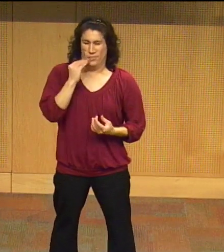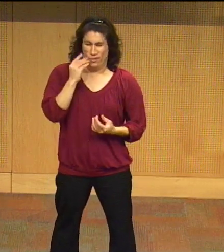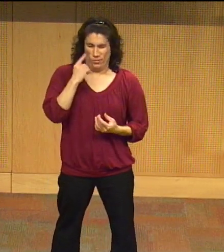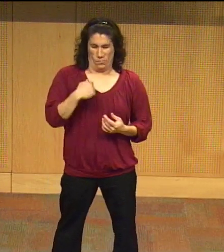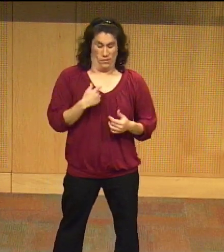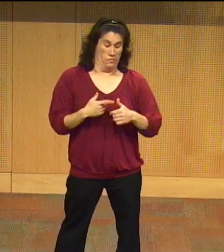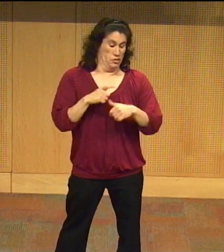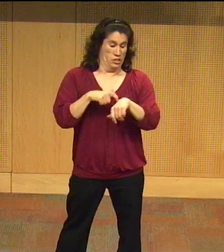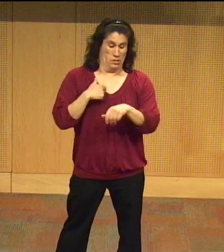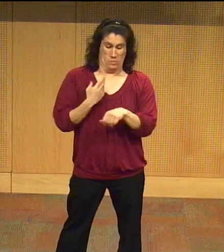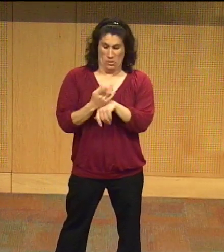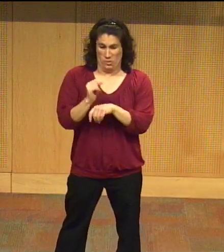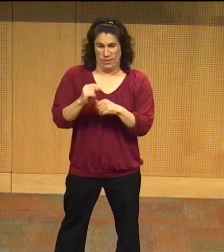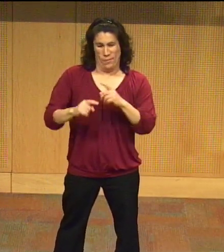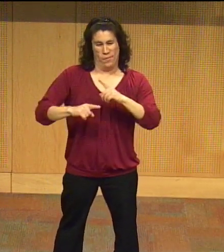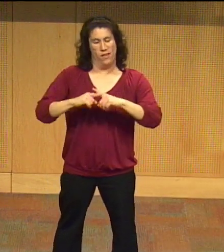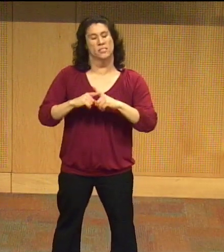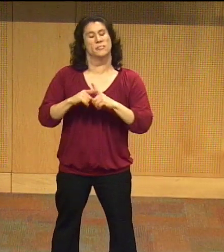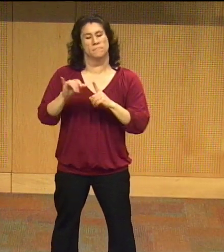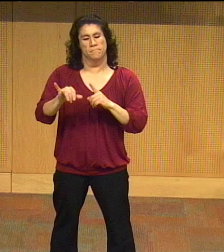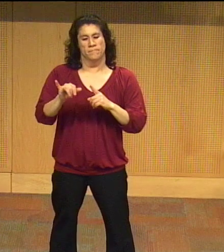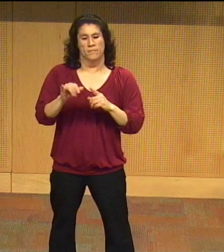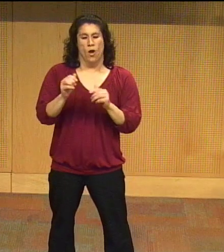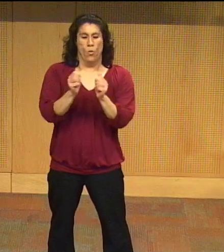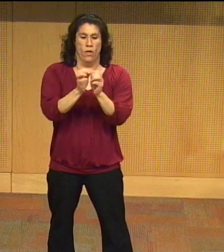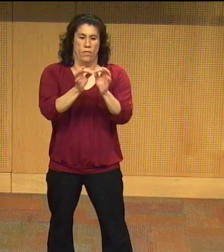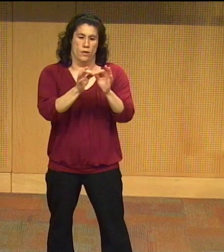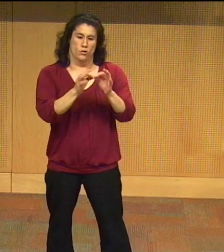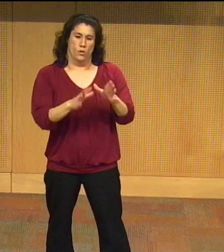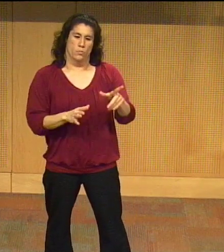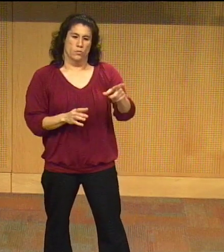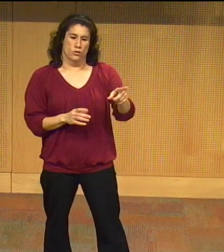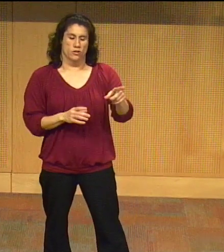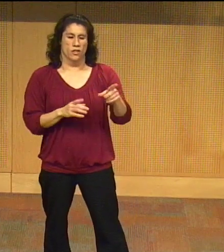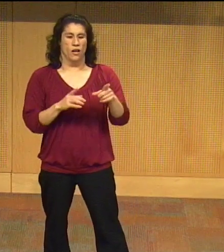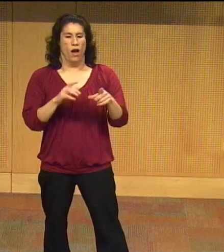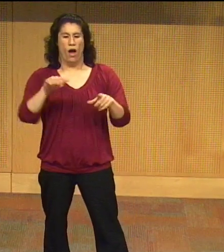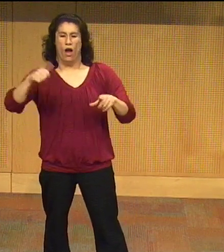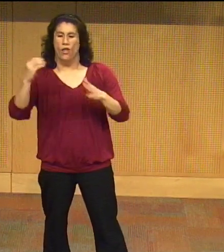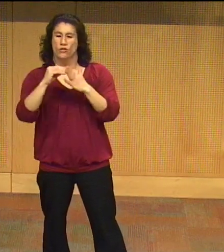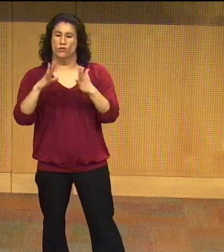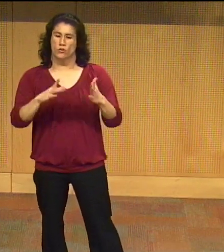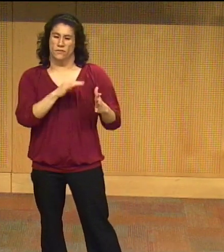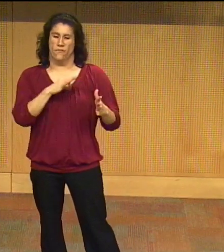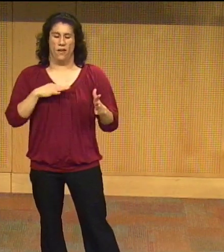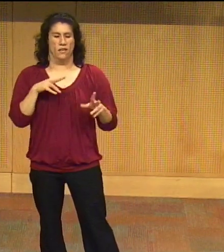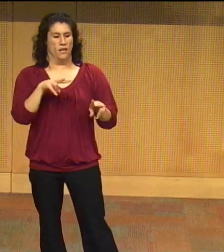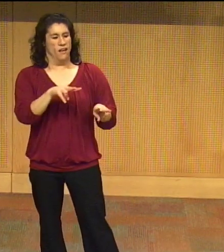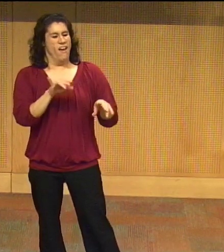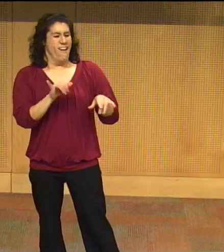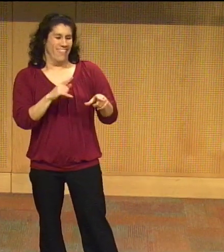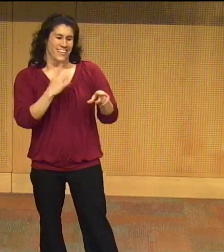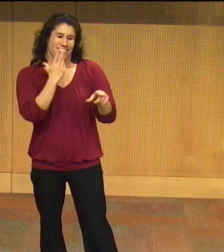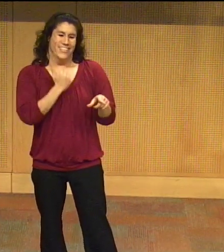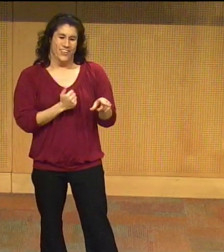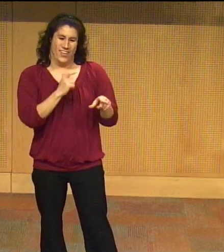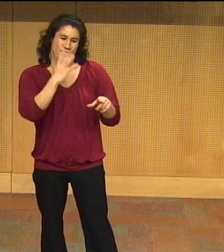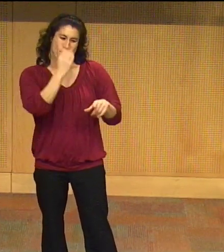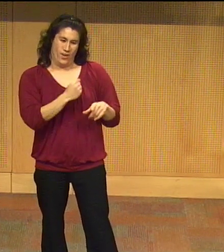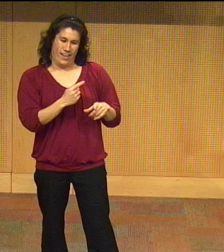Captioning services was an interesting experience for me because with the interpreters, you see, other students and faculty would look at the